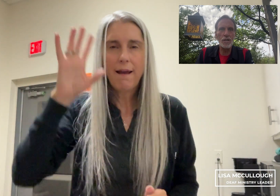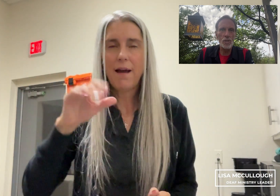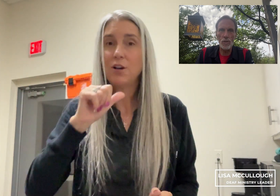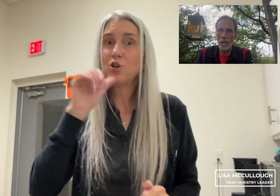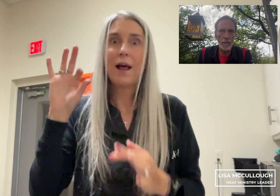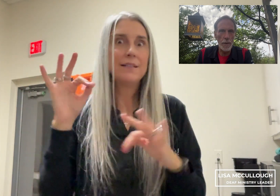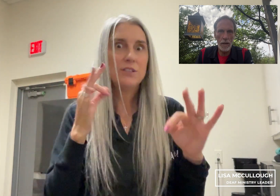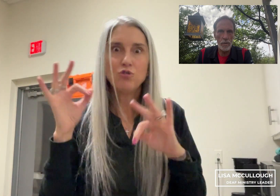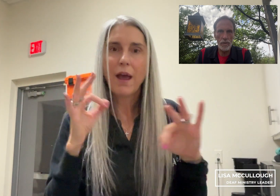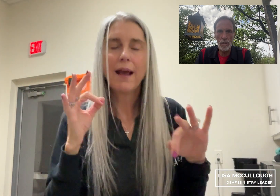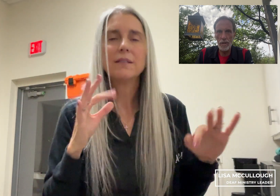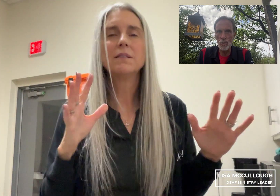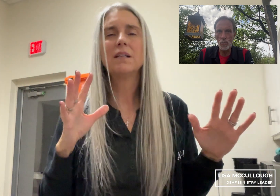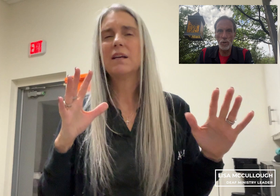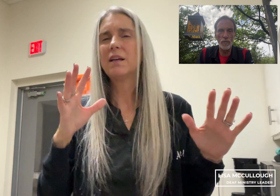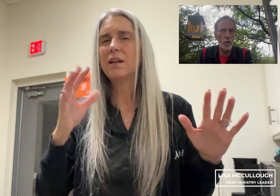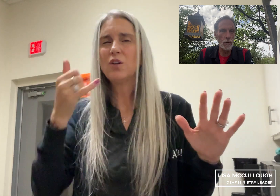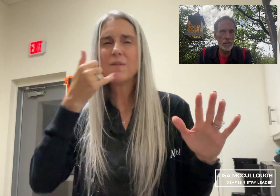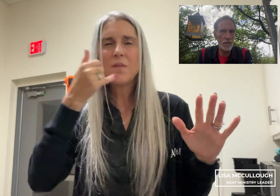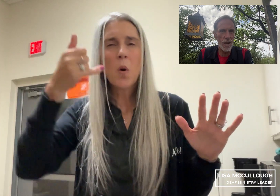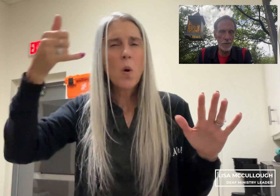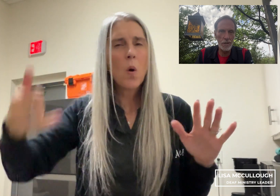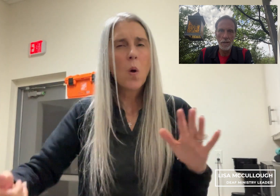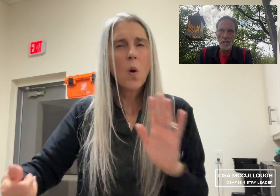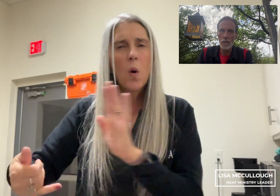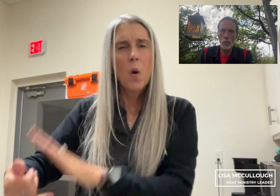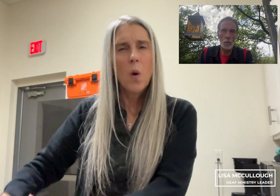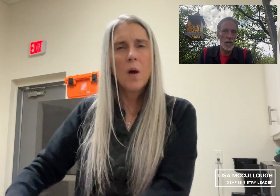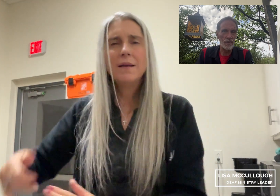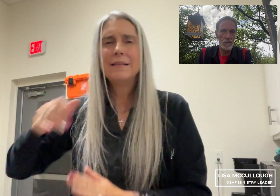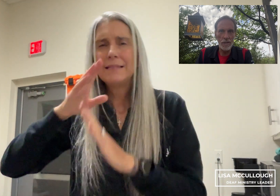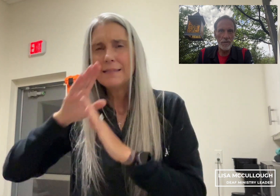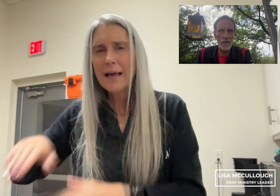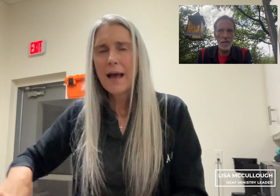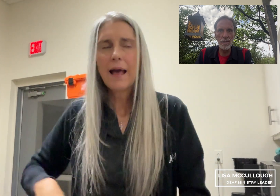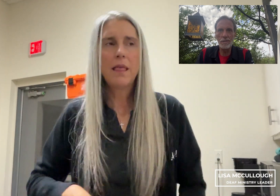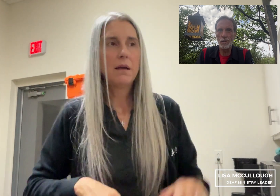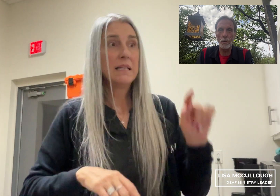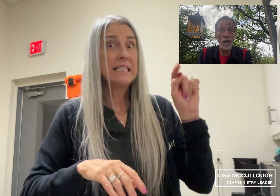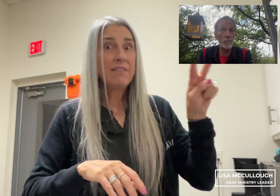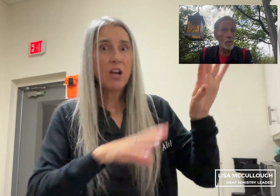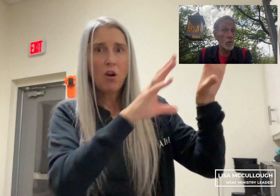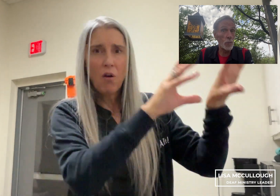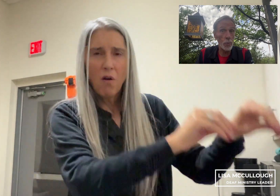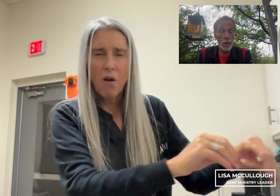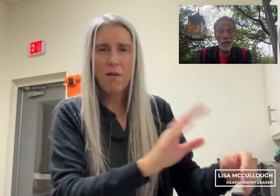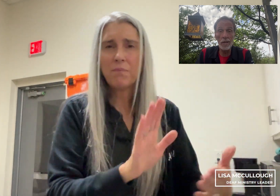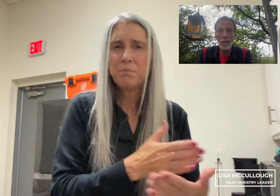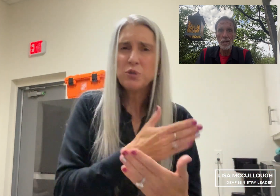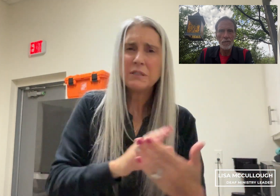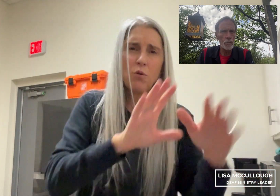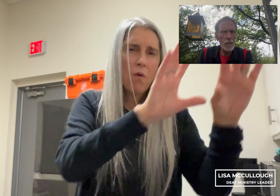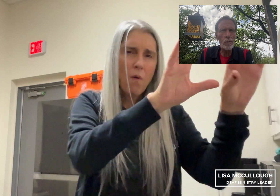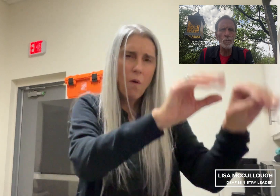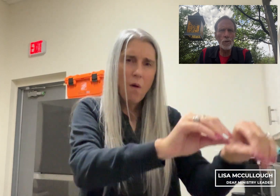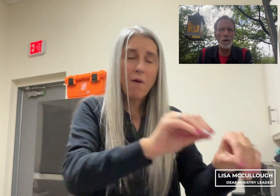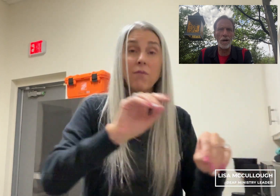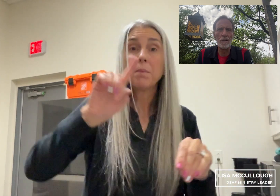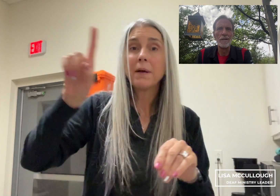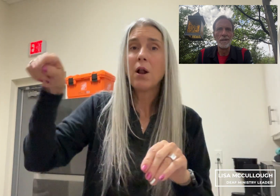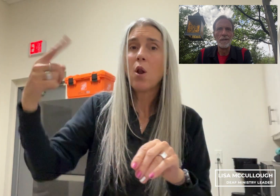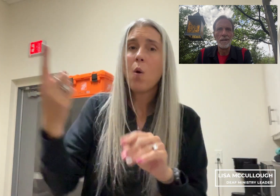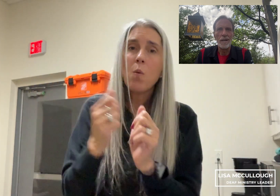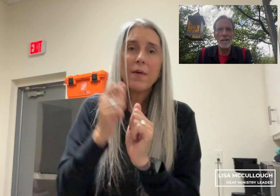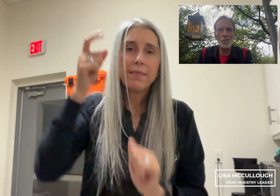and not distracted by other things. Put the phone on silent. Don't have the TV on. Don't have music playing. Be alone with